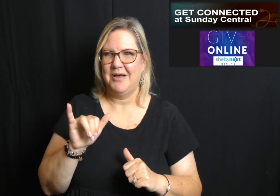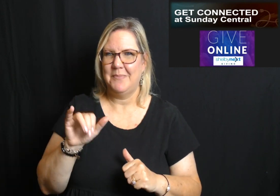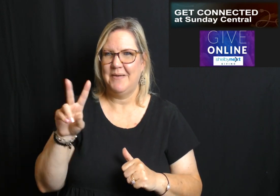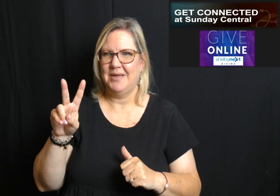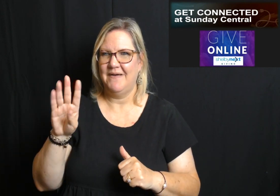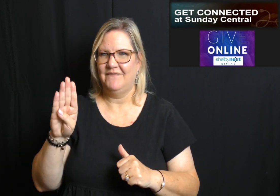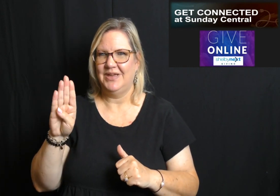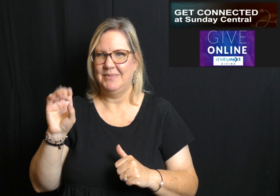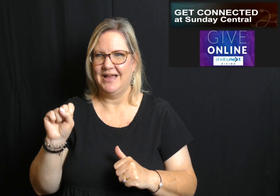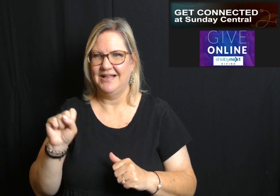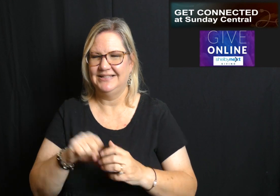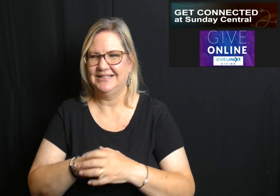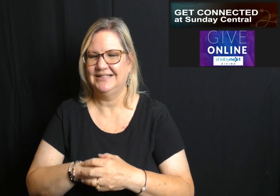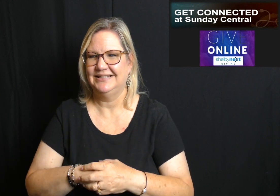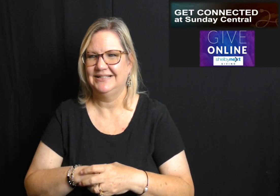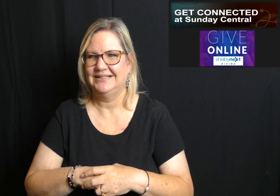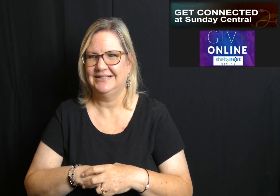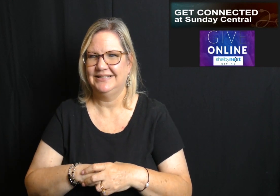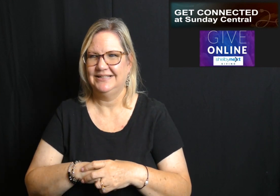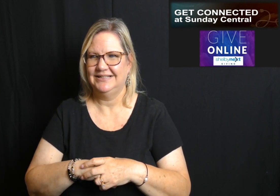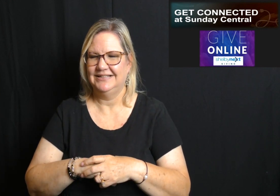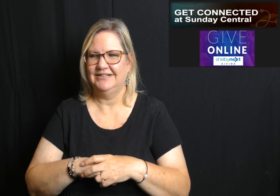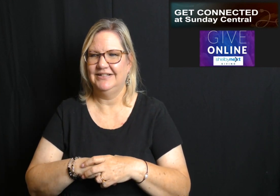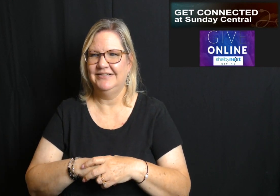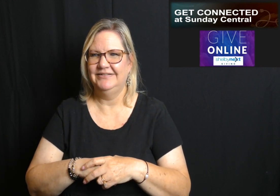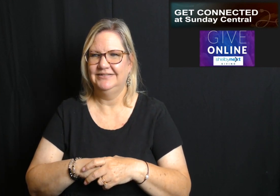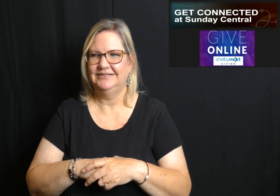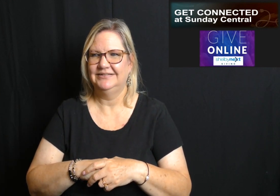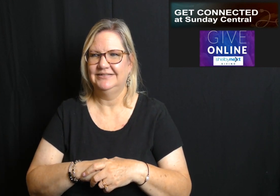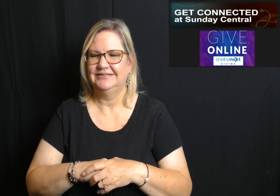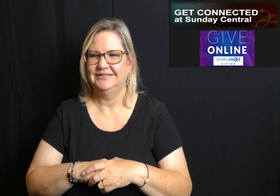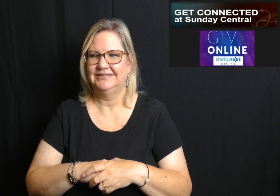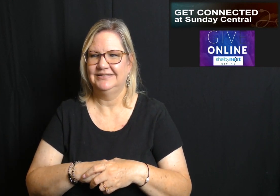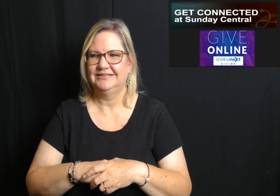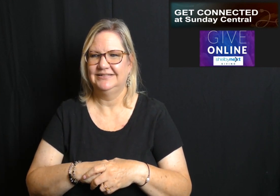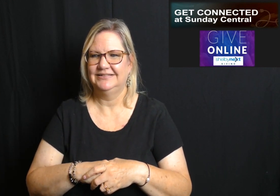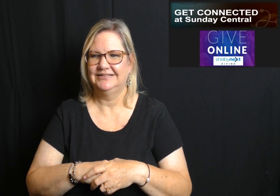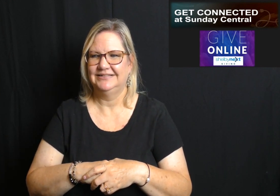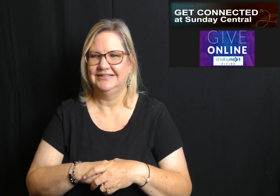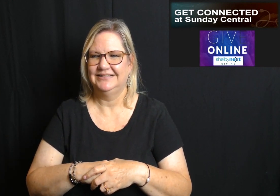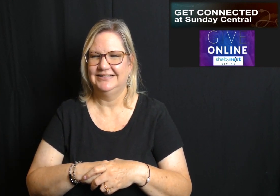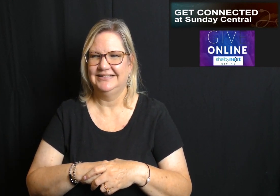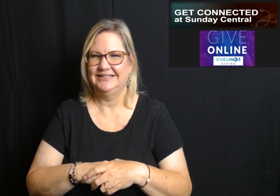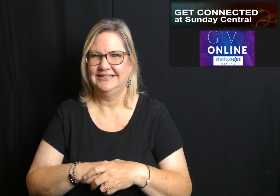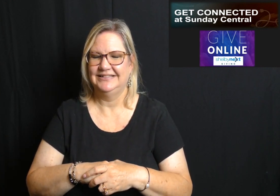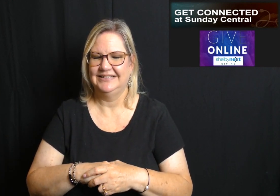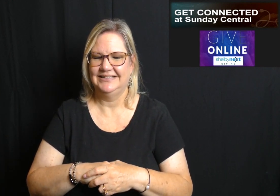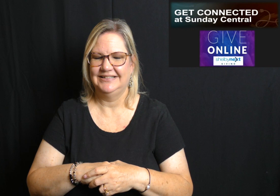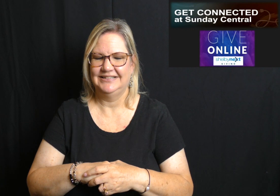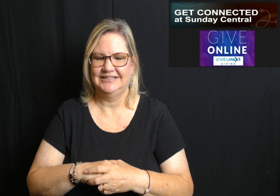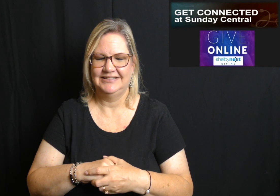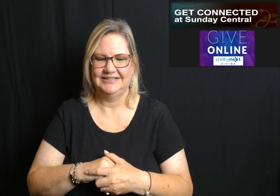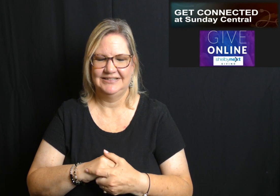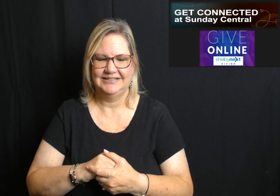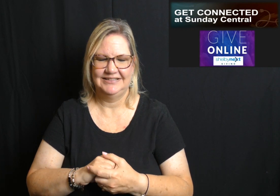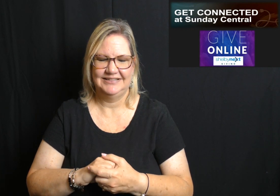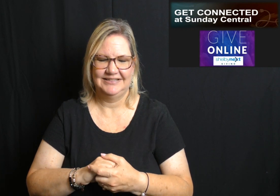John was supposed to have the horn going up there, but it's okay. He said, I like my job.